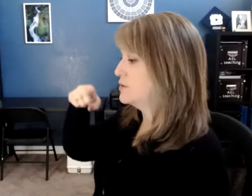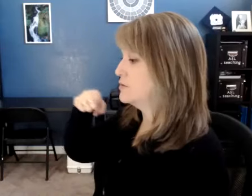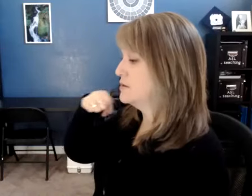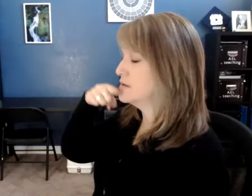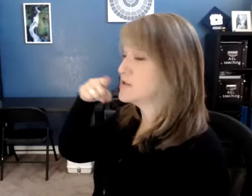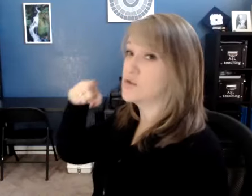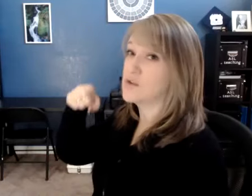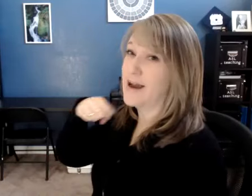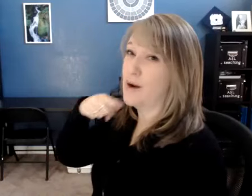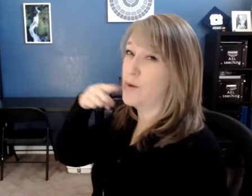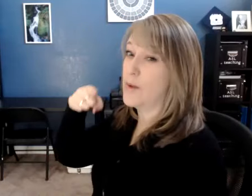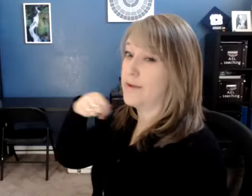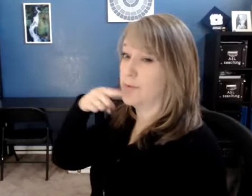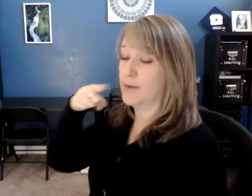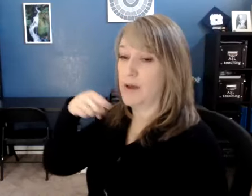you do little circles out away from your mouth.